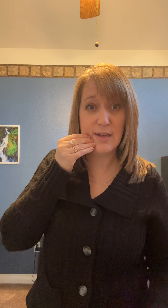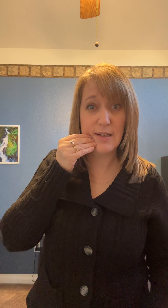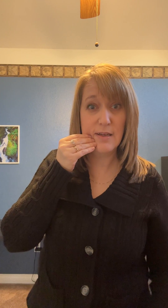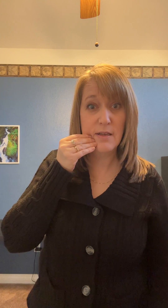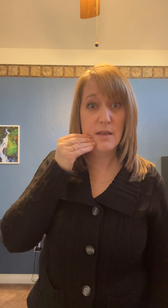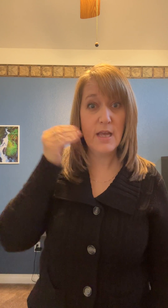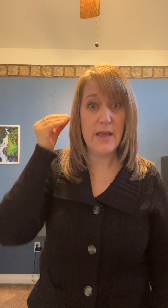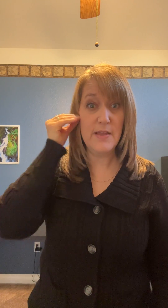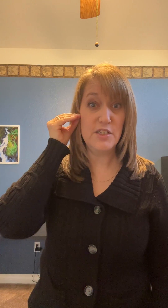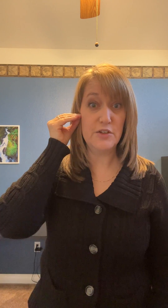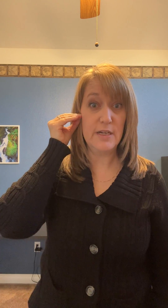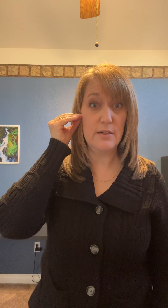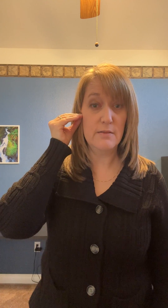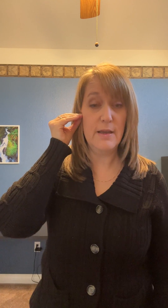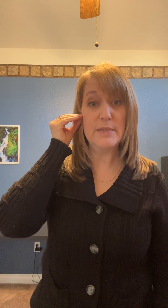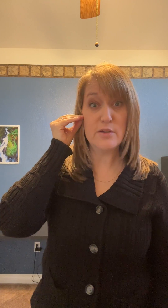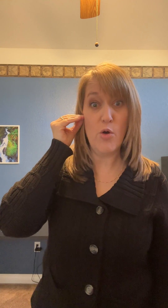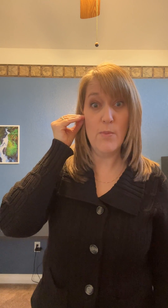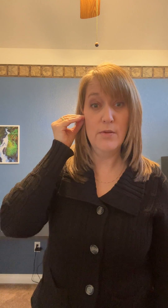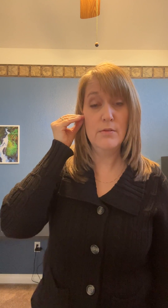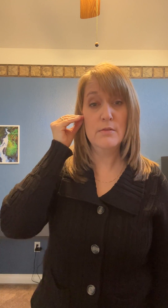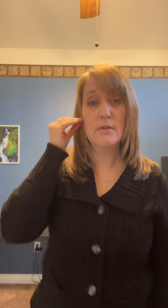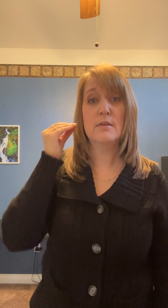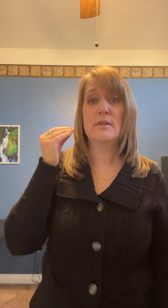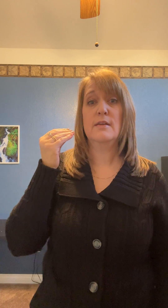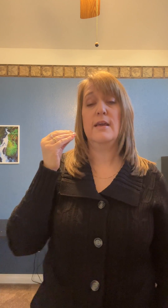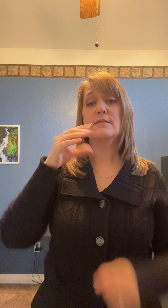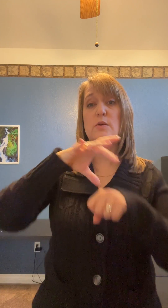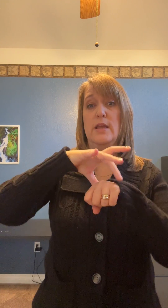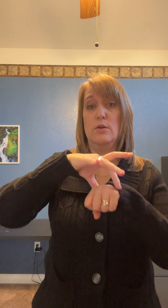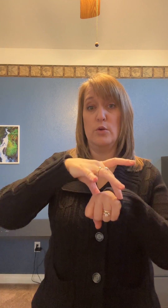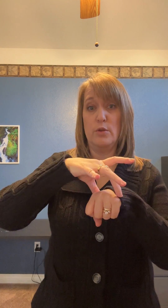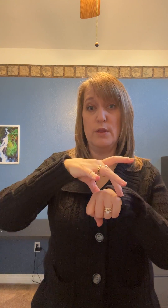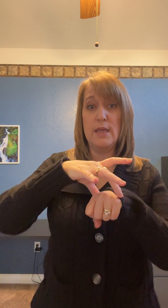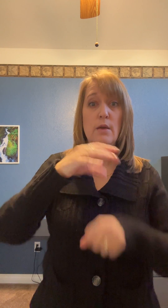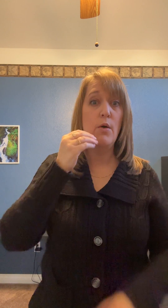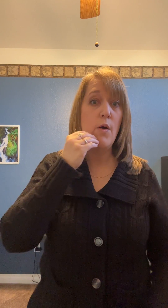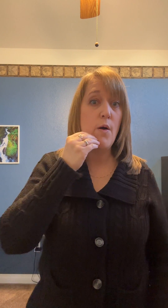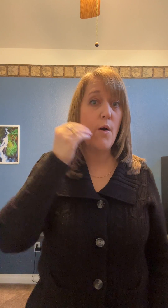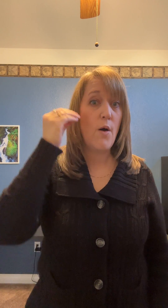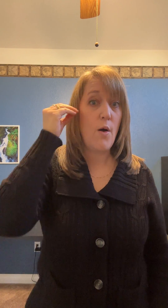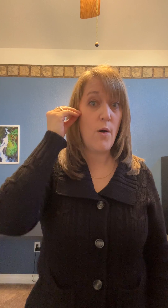of, and then to your ear. That means home. Okay, so an earthly home.